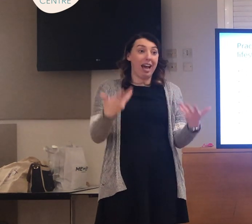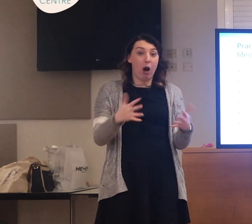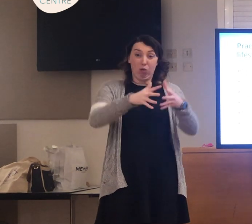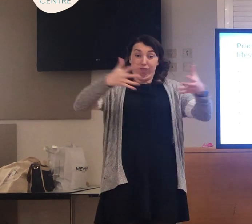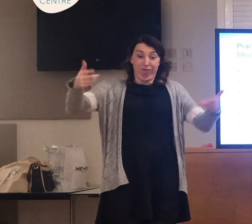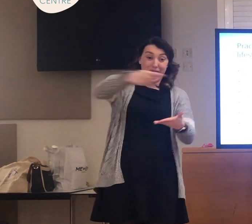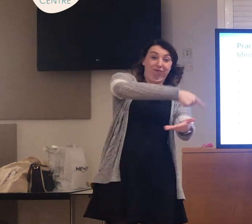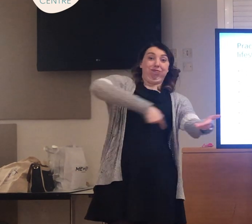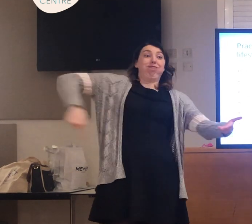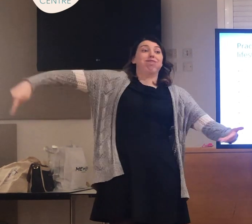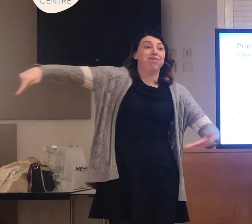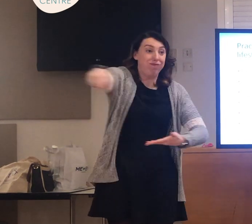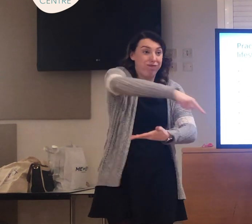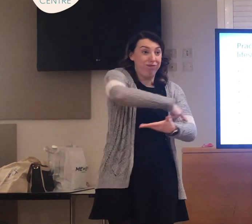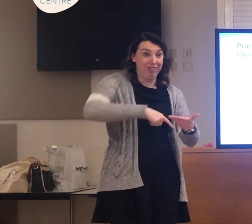huge.